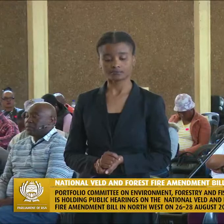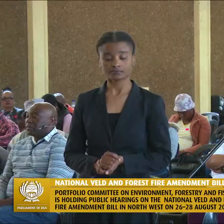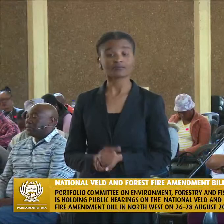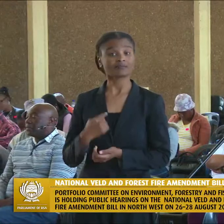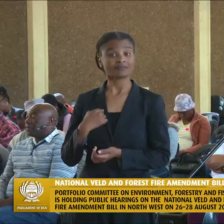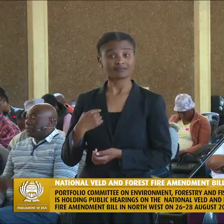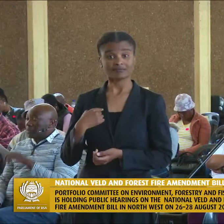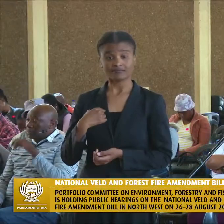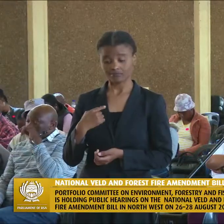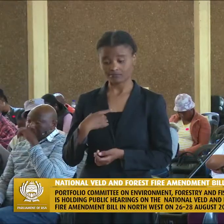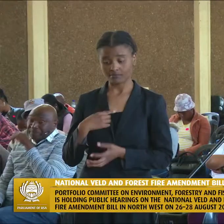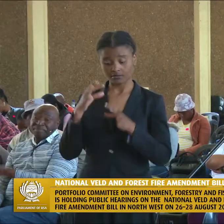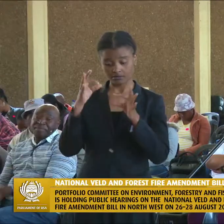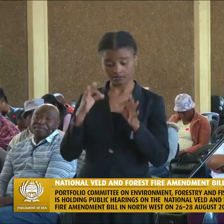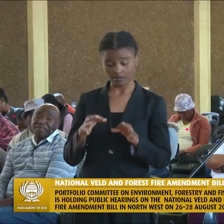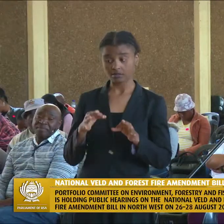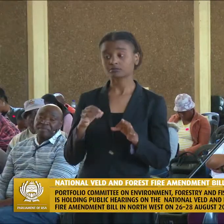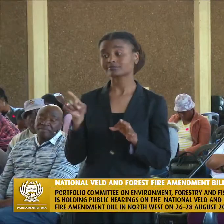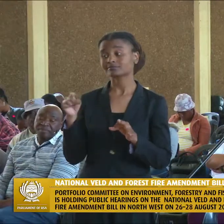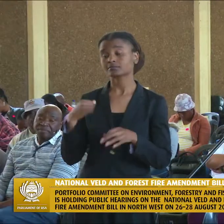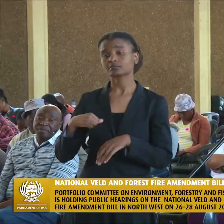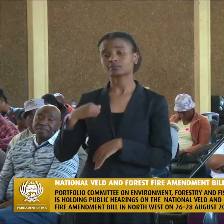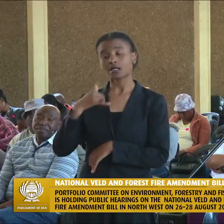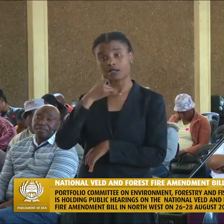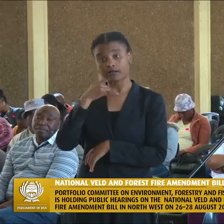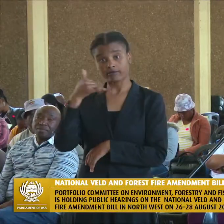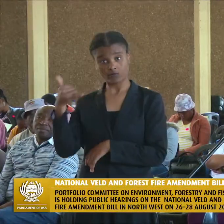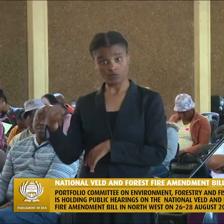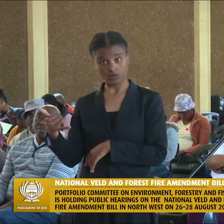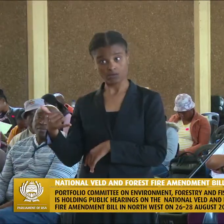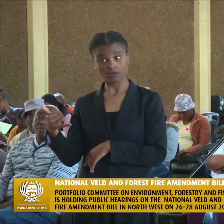as the word committee while phoning the municipalities